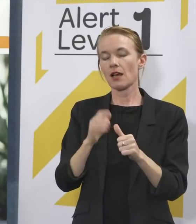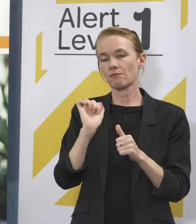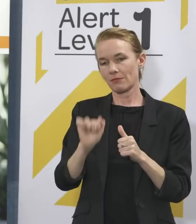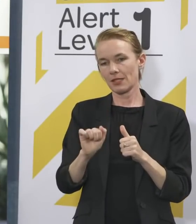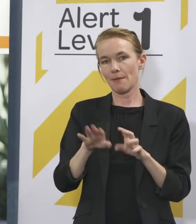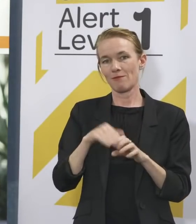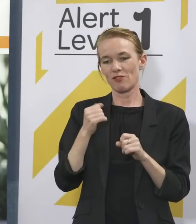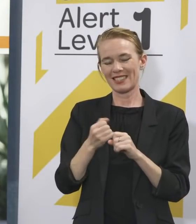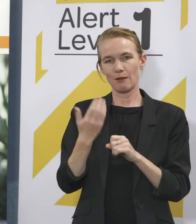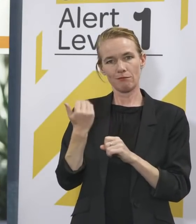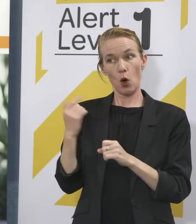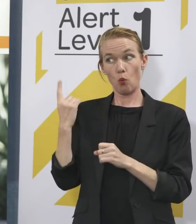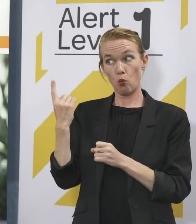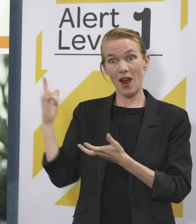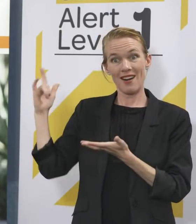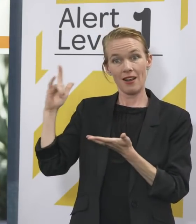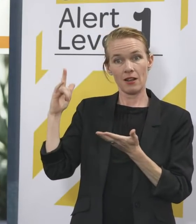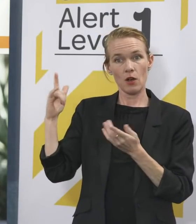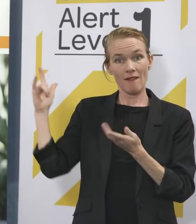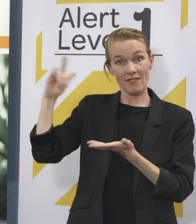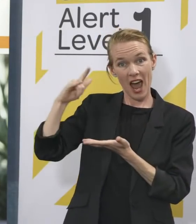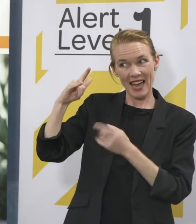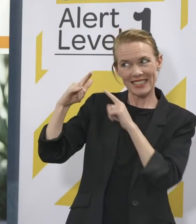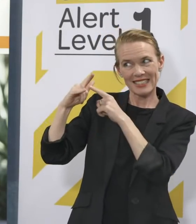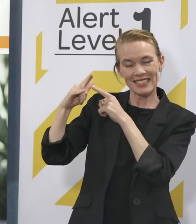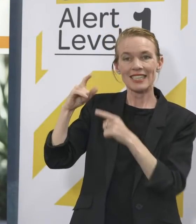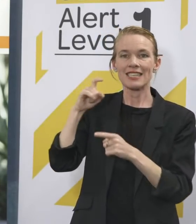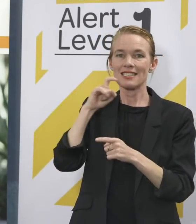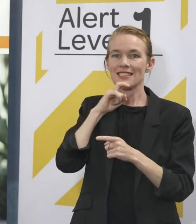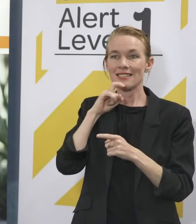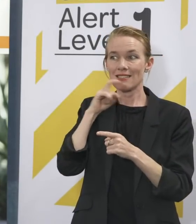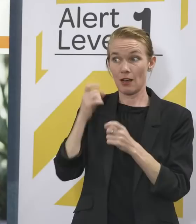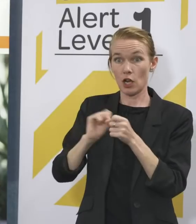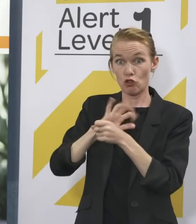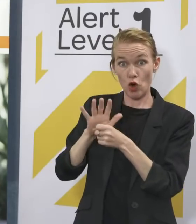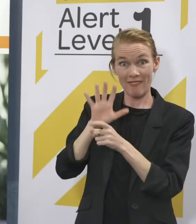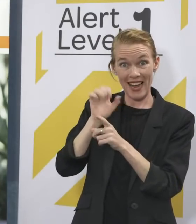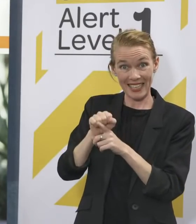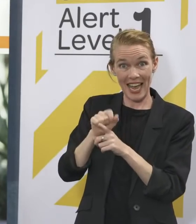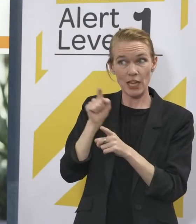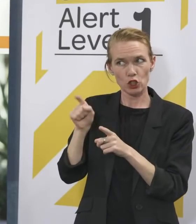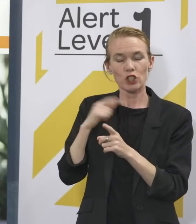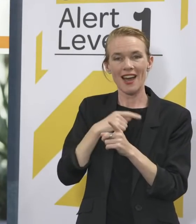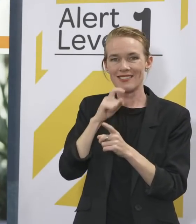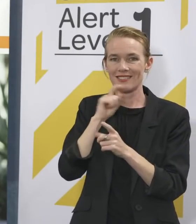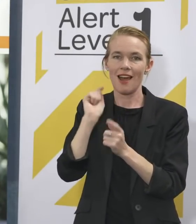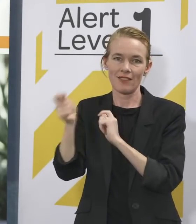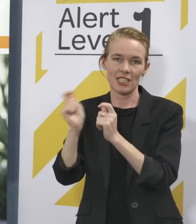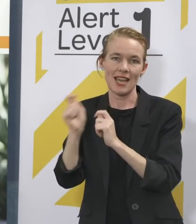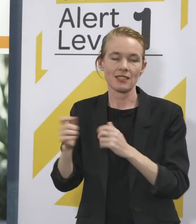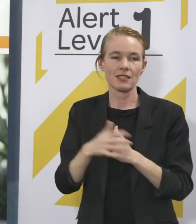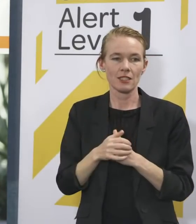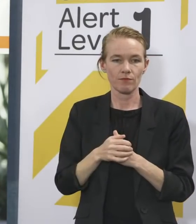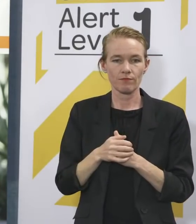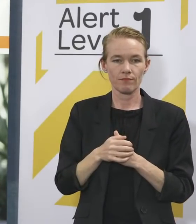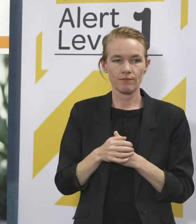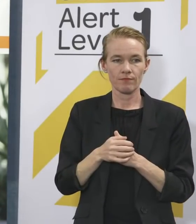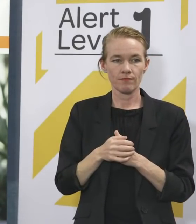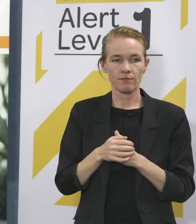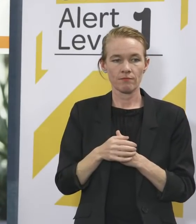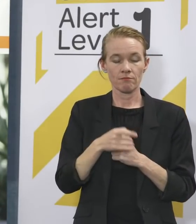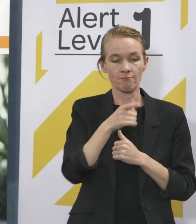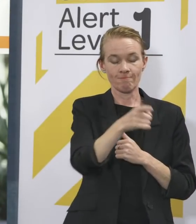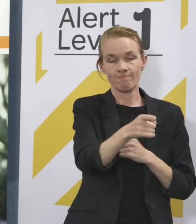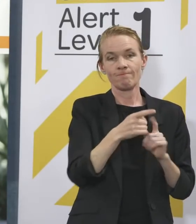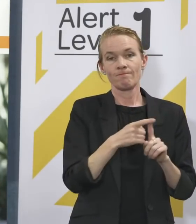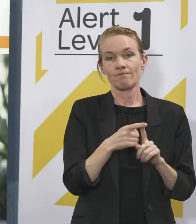Yeah. So. There was a recovery in the last day. Is that right? The data seems yes. Data, yeah. Can you tell us about that recovery? Oh, so the